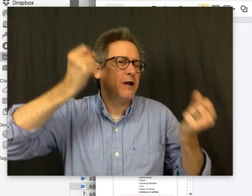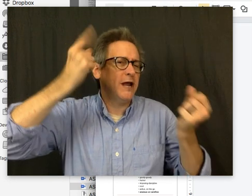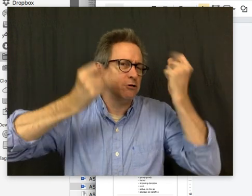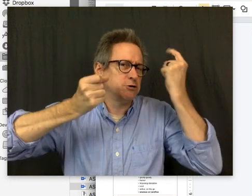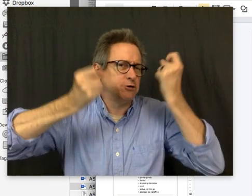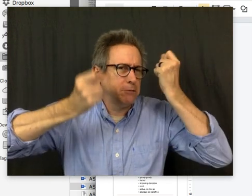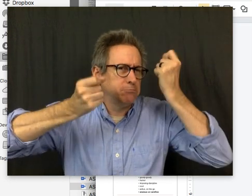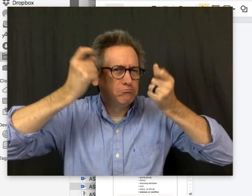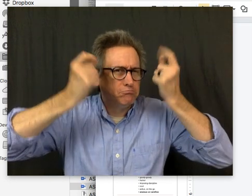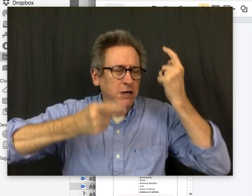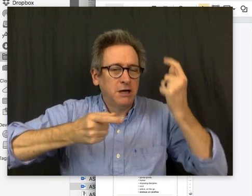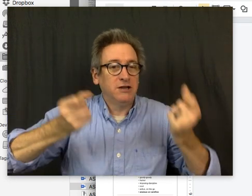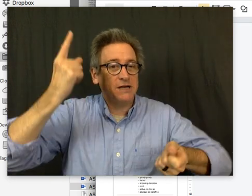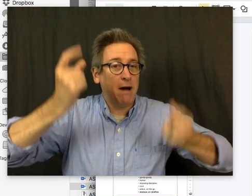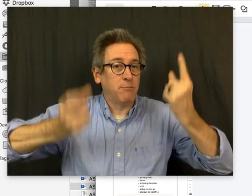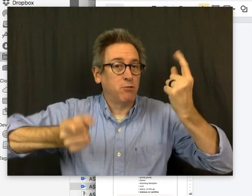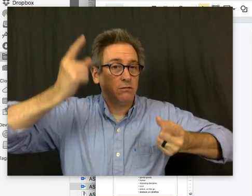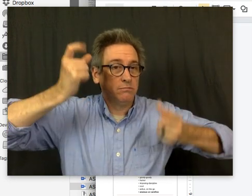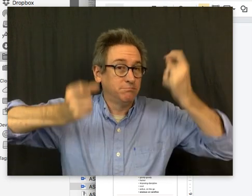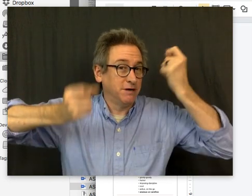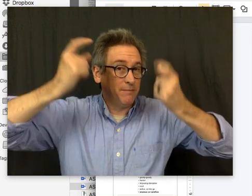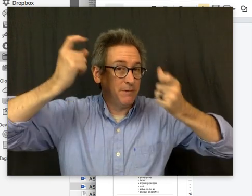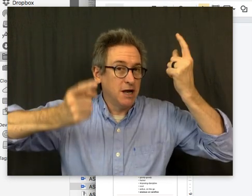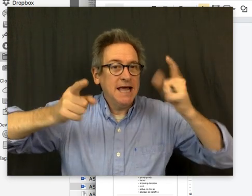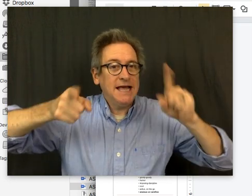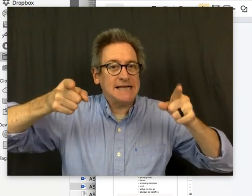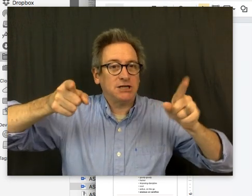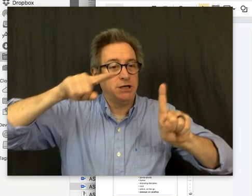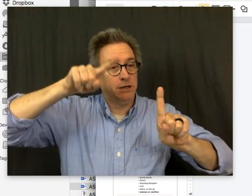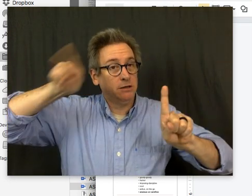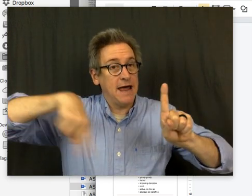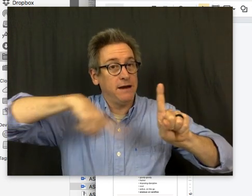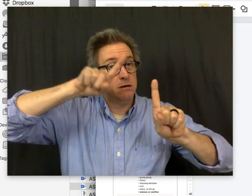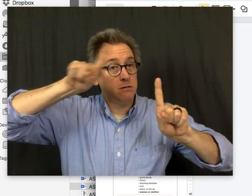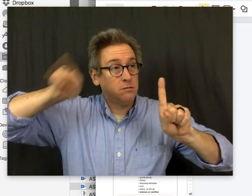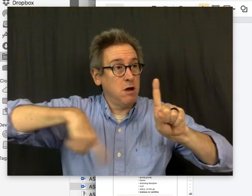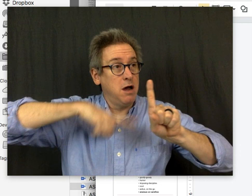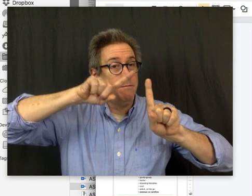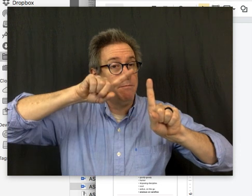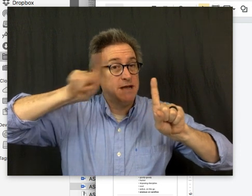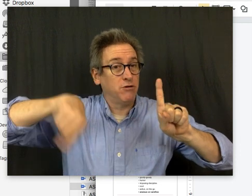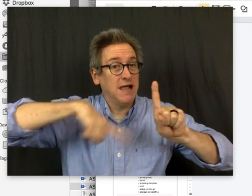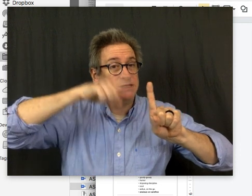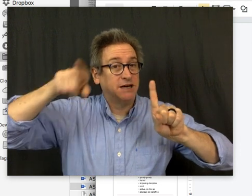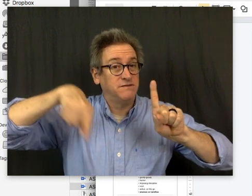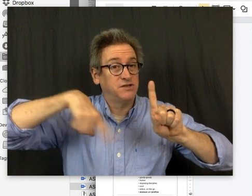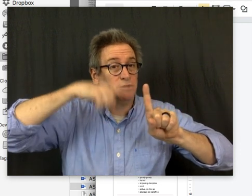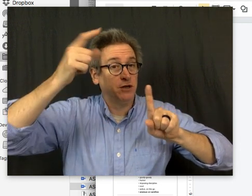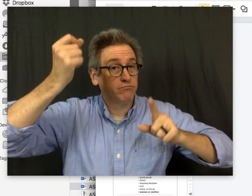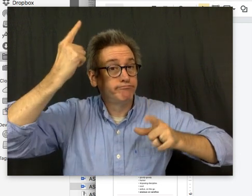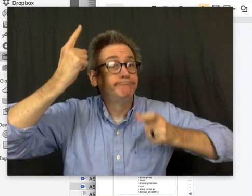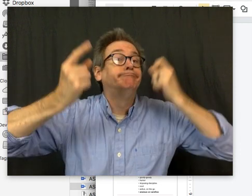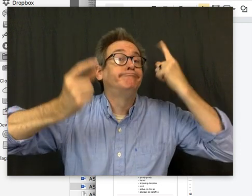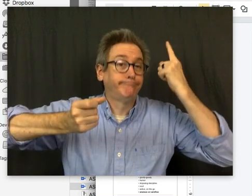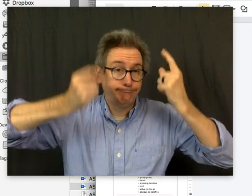you do it one-handed or two-handed. It looks like popcorn, but up here. It's actually that temporal aspect of